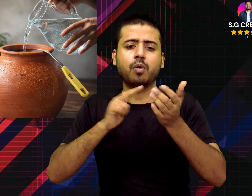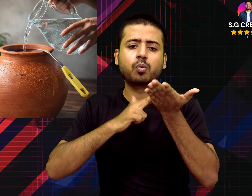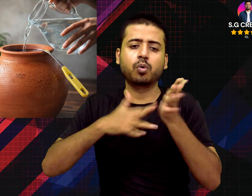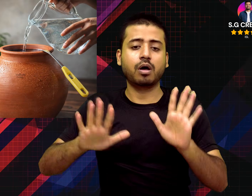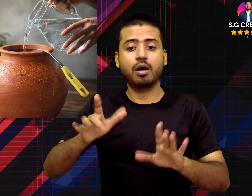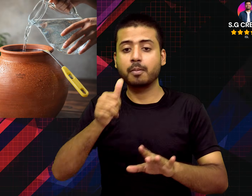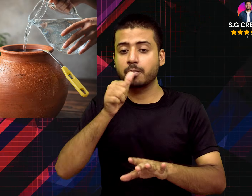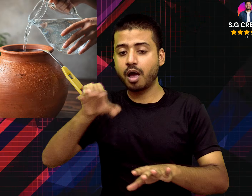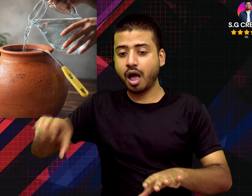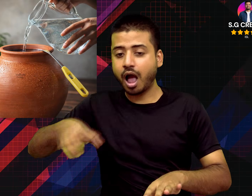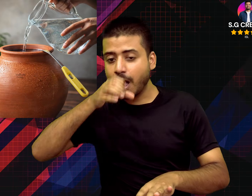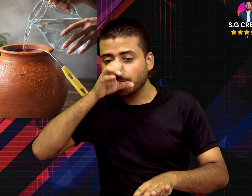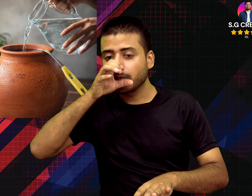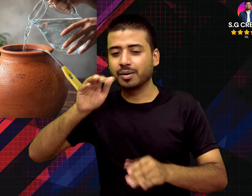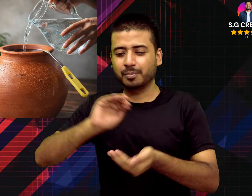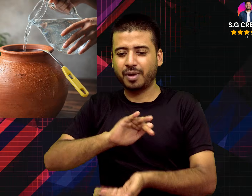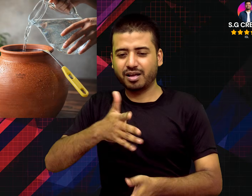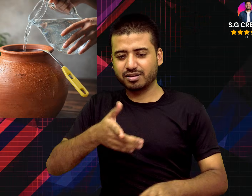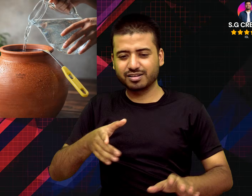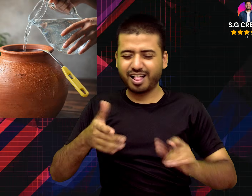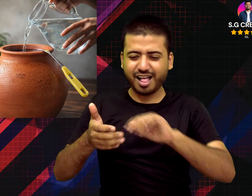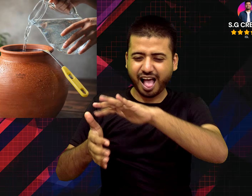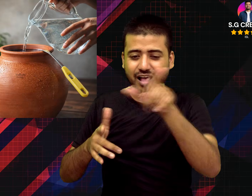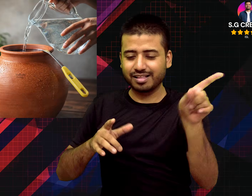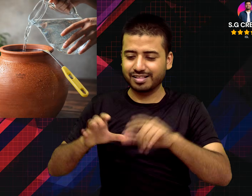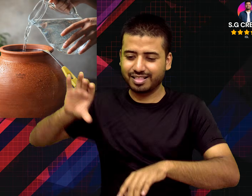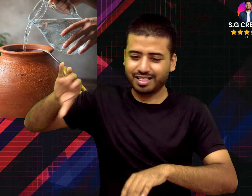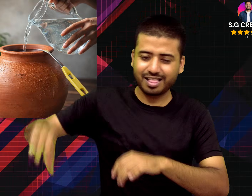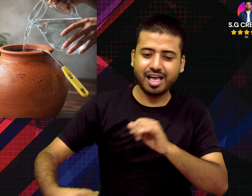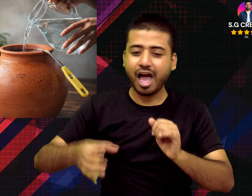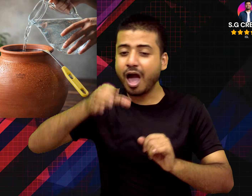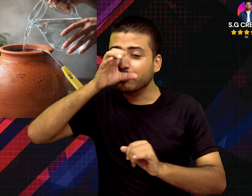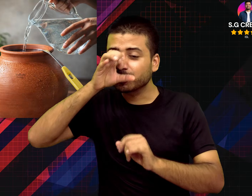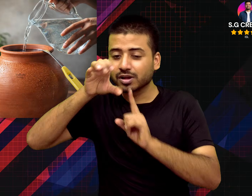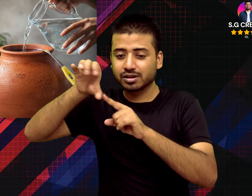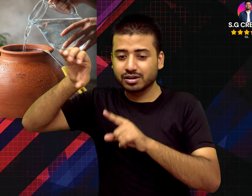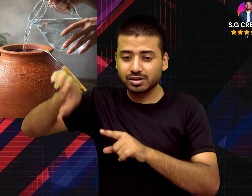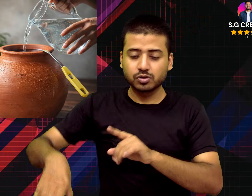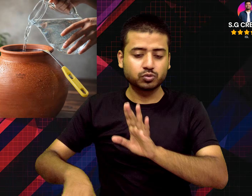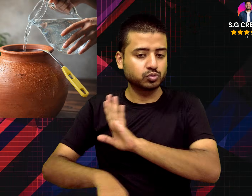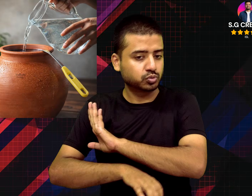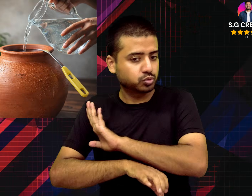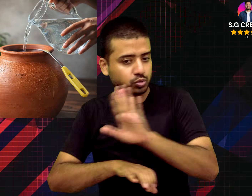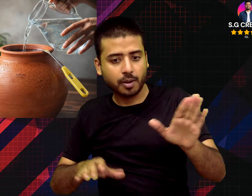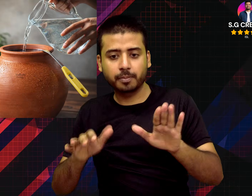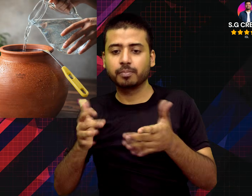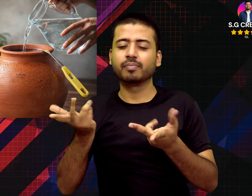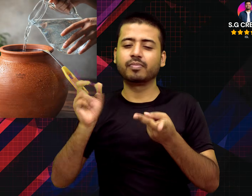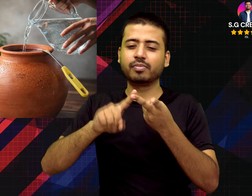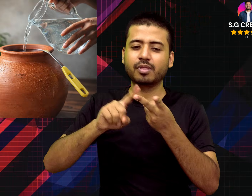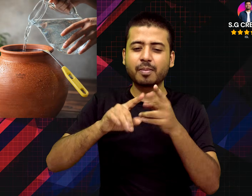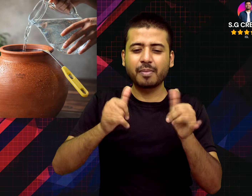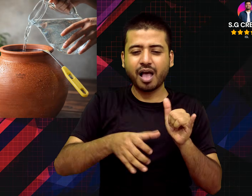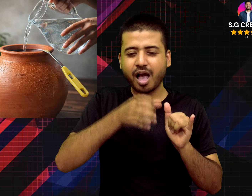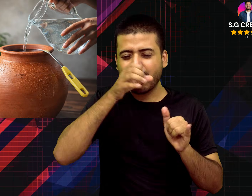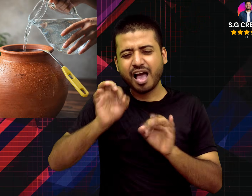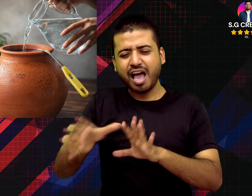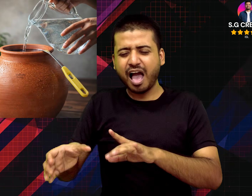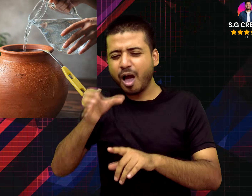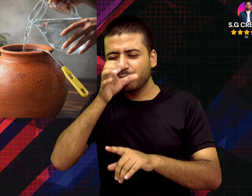extracellular matrix known as a biofilm. This biofilm anchors the bacteria deep within the clay, making them incredibly resistant to